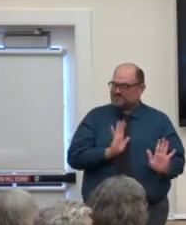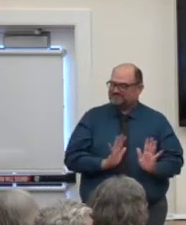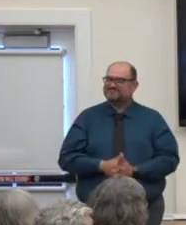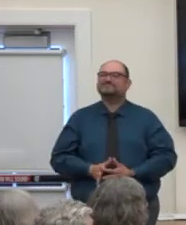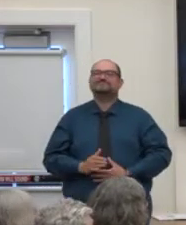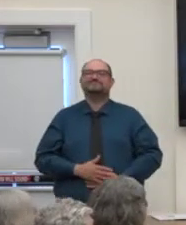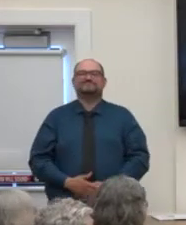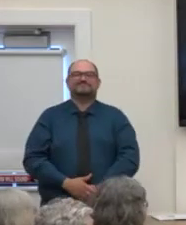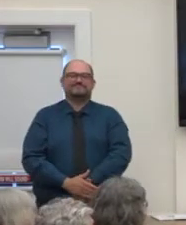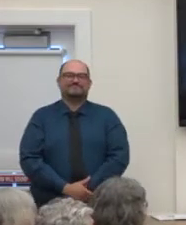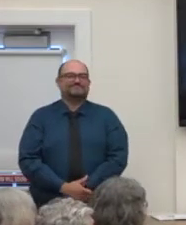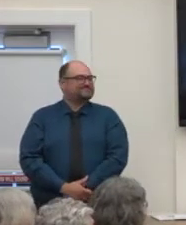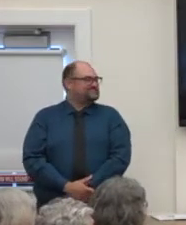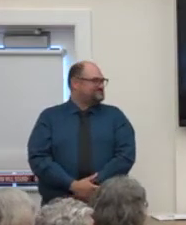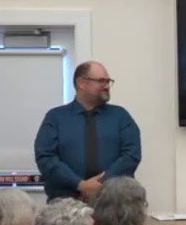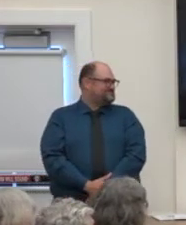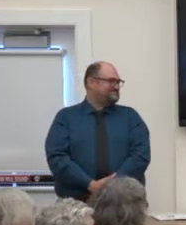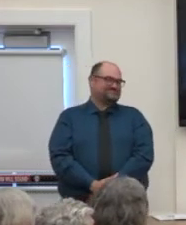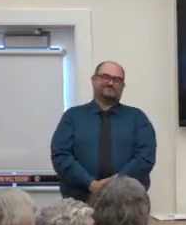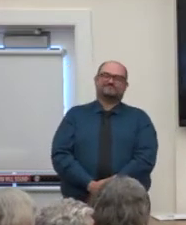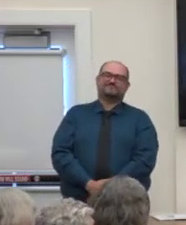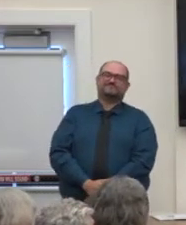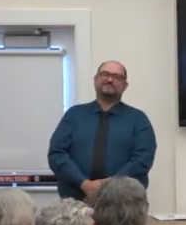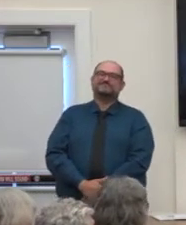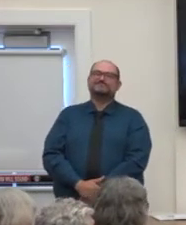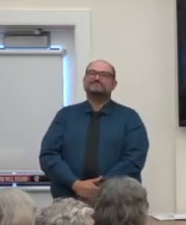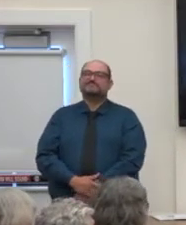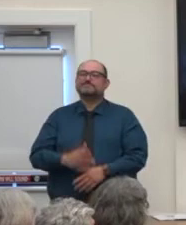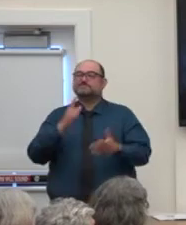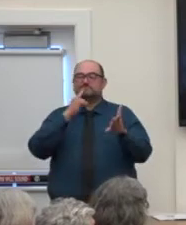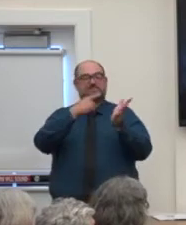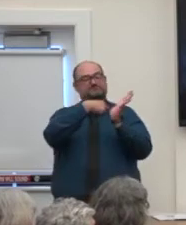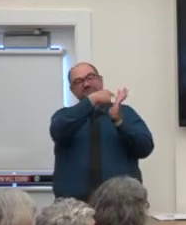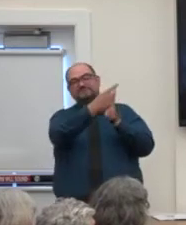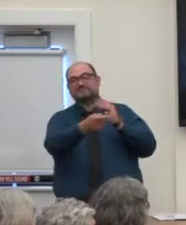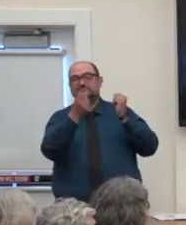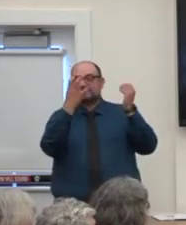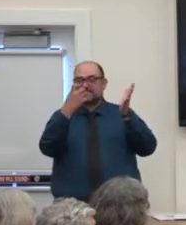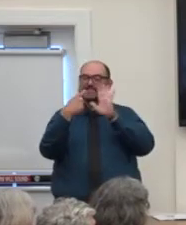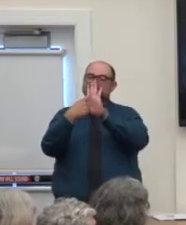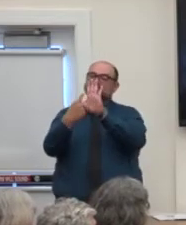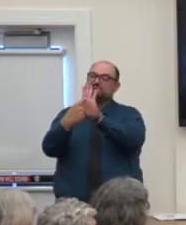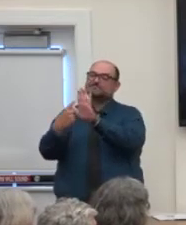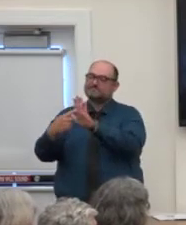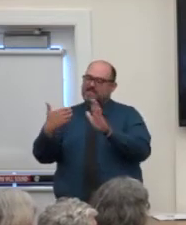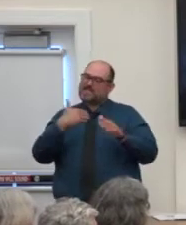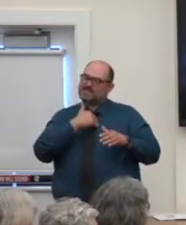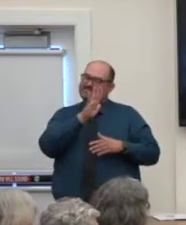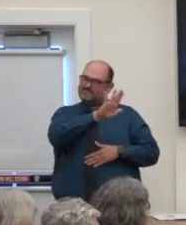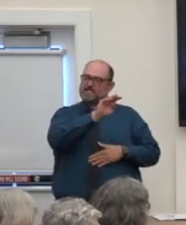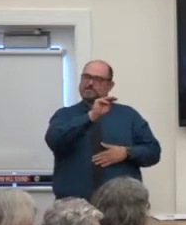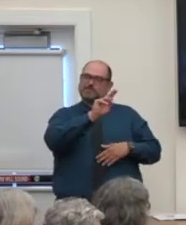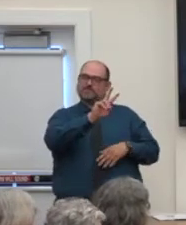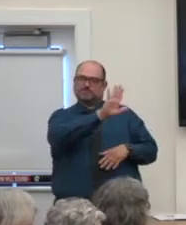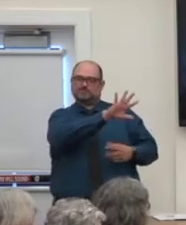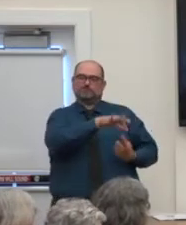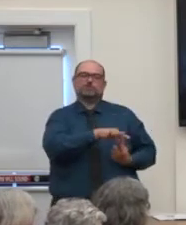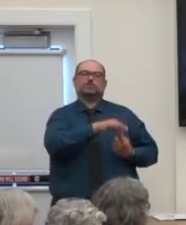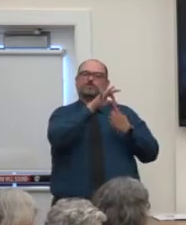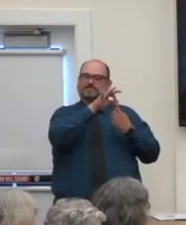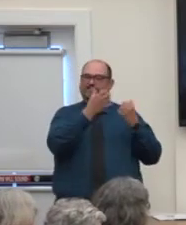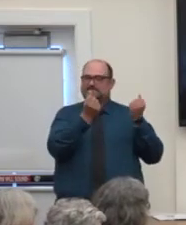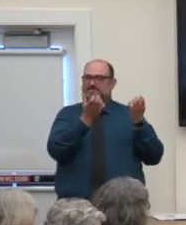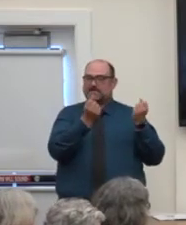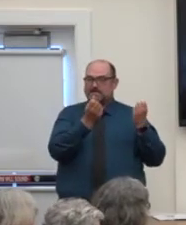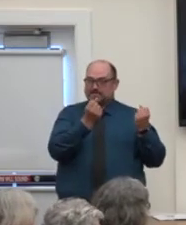Okay, so there were many signs that were unique to the Vineyard because we have unique things, the fish, the